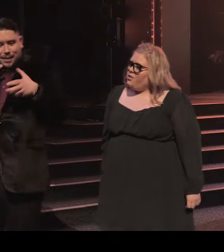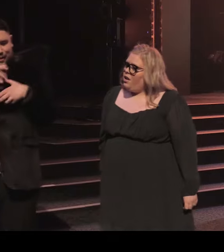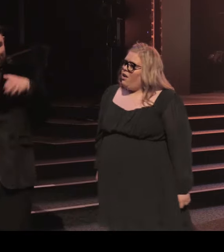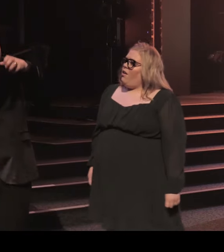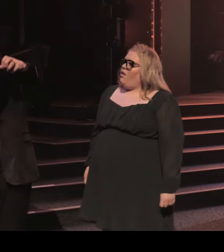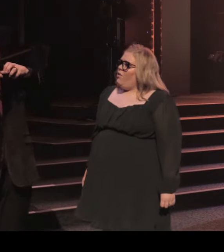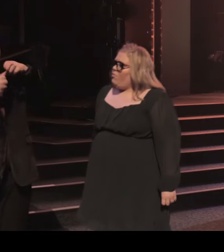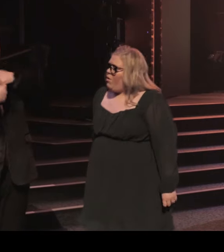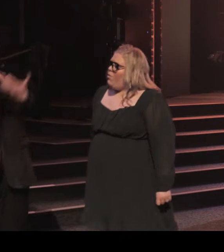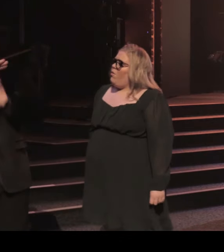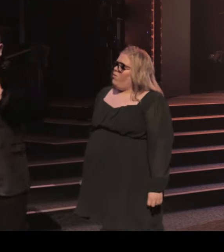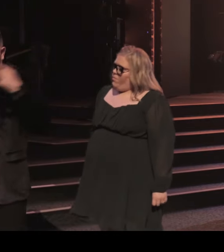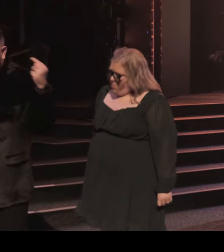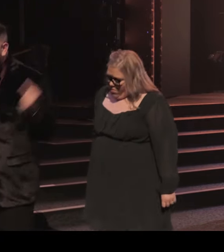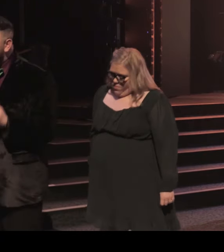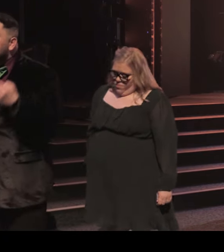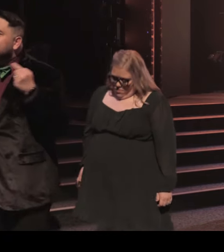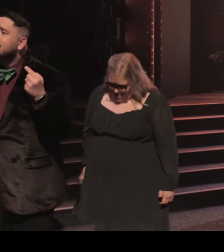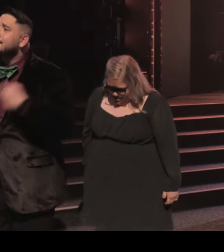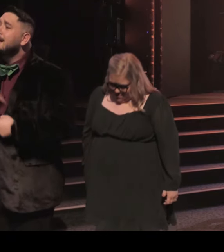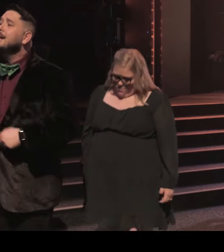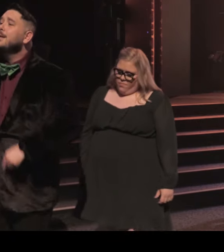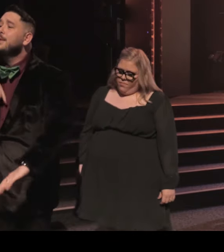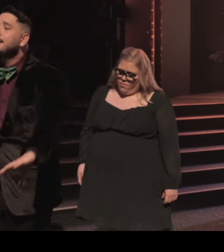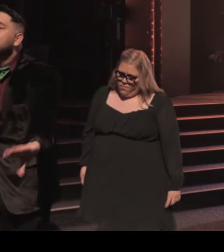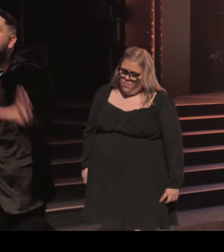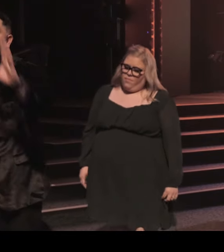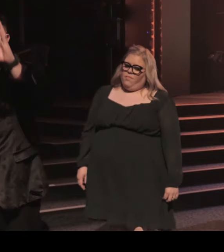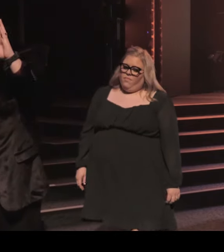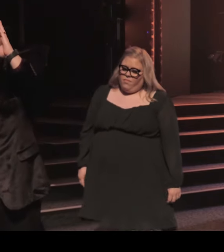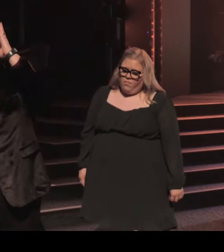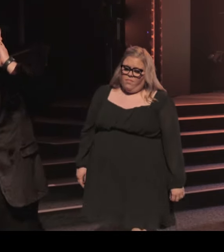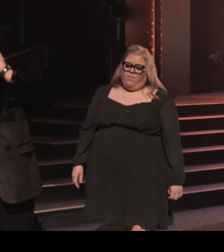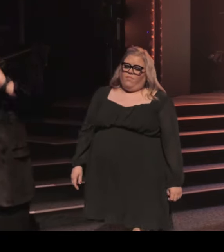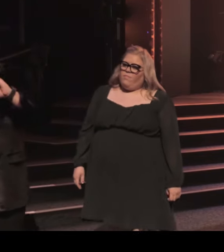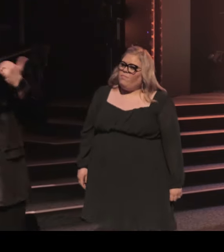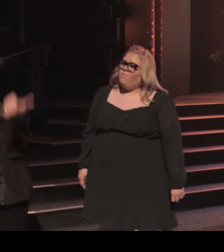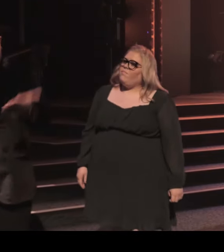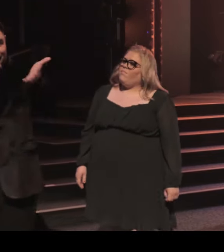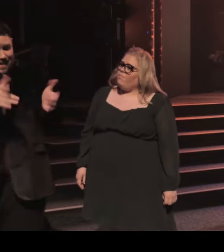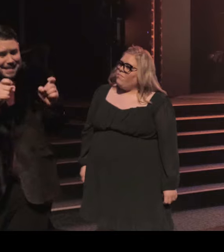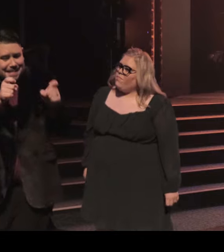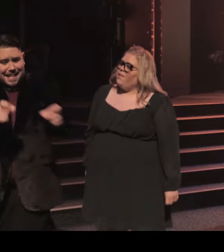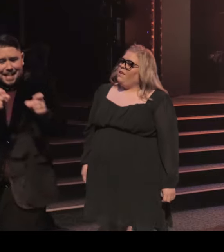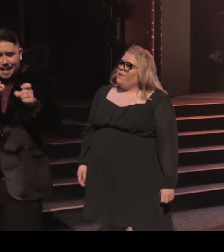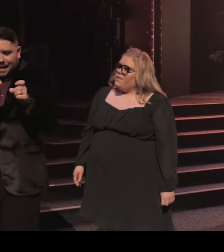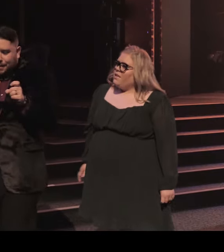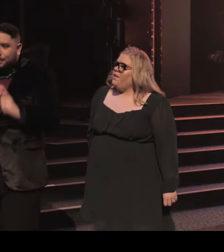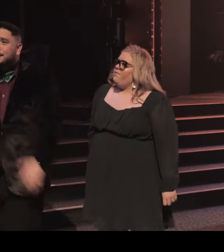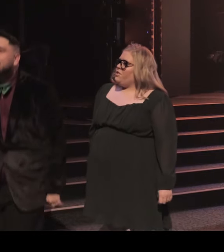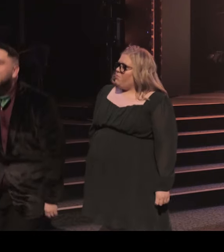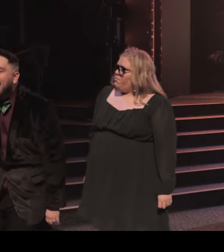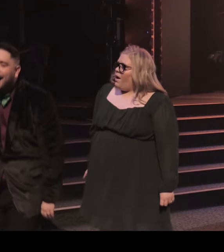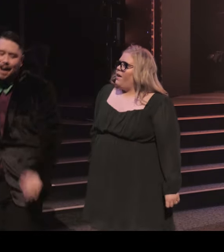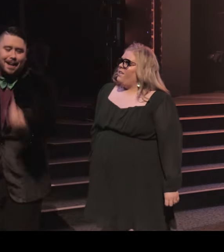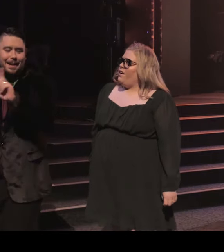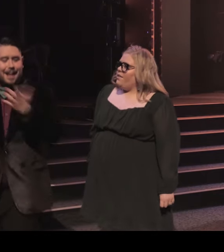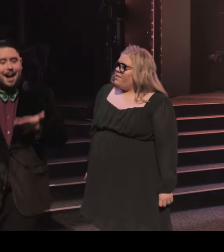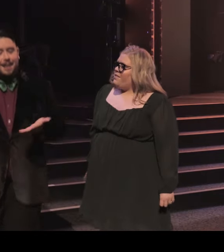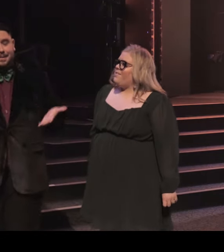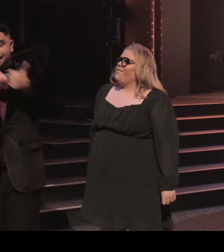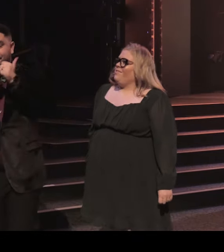our sorrow and all the hurt we'll ever know. So let these gifts